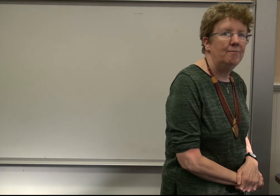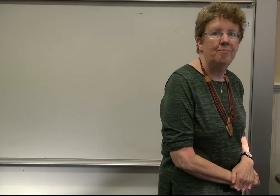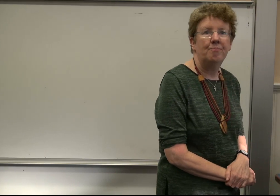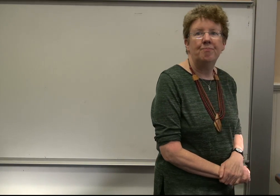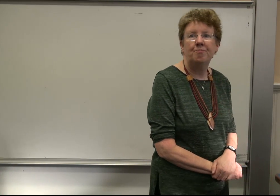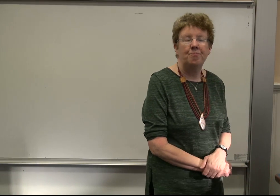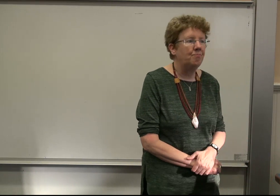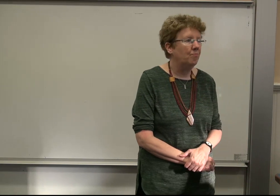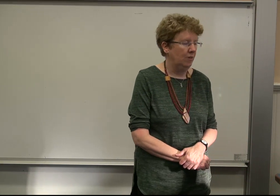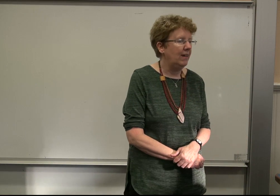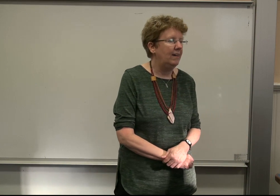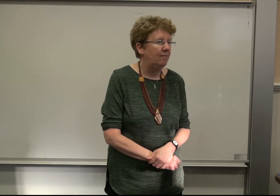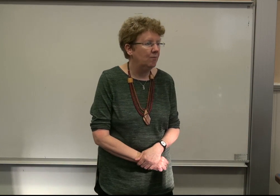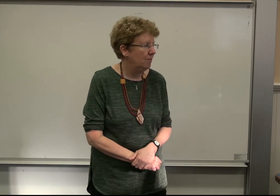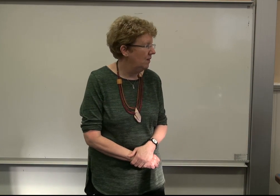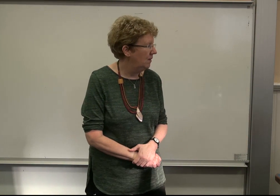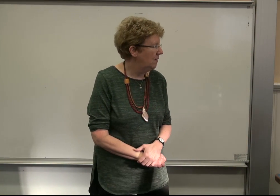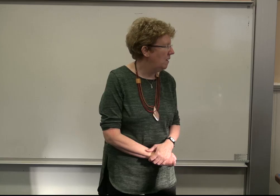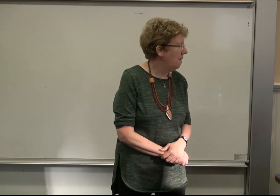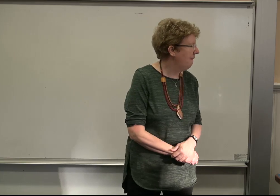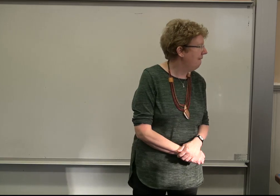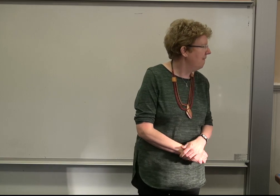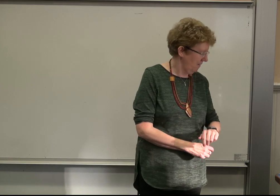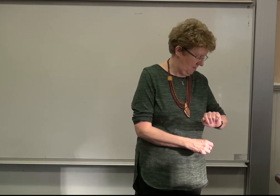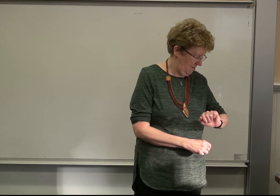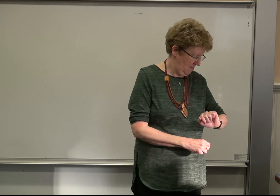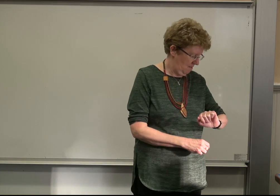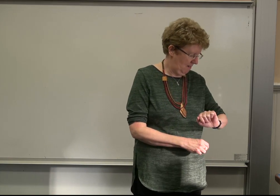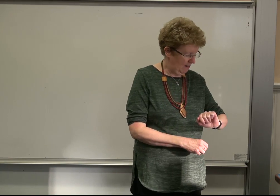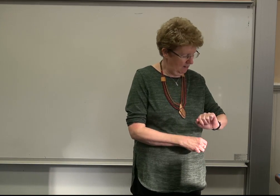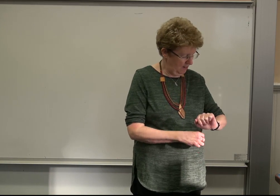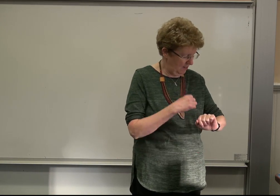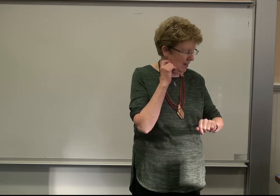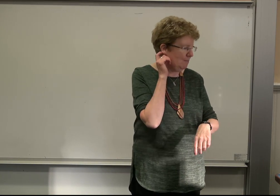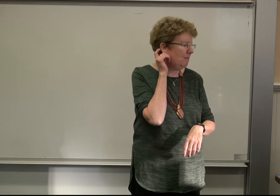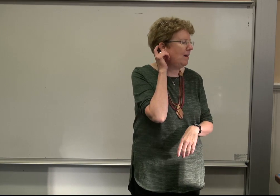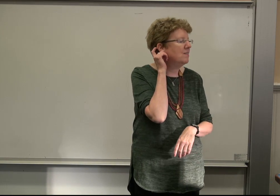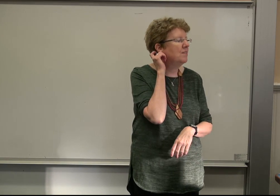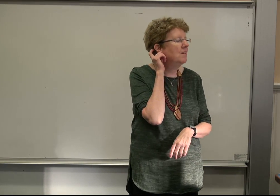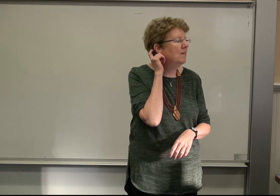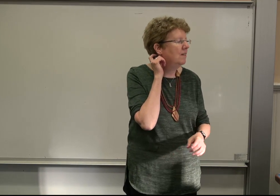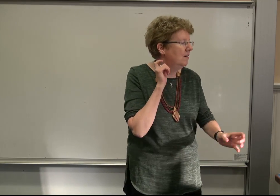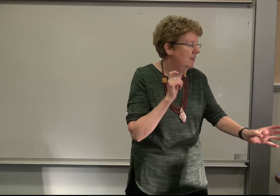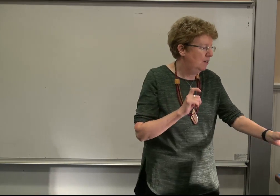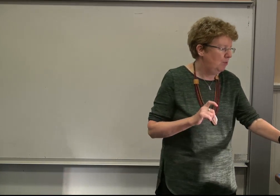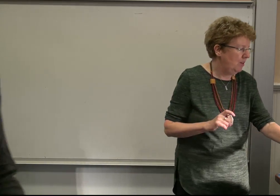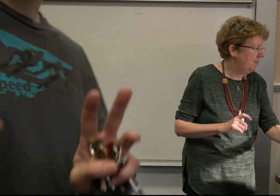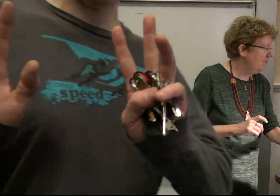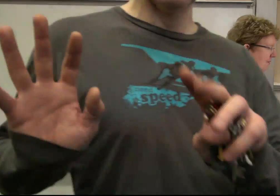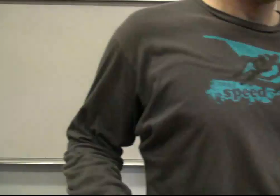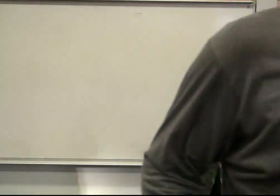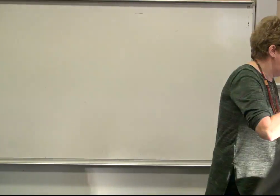Okay. Should we start? Yeah. Wow, we're very precise. Well, Yeah, it's okay.